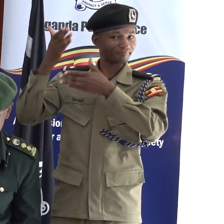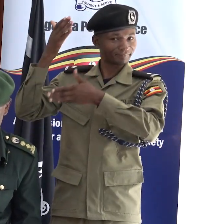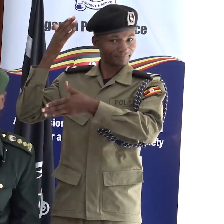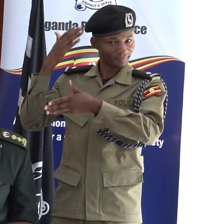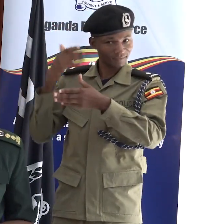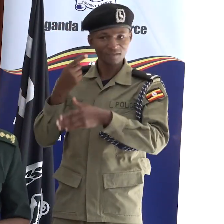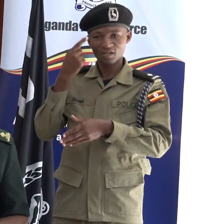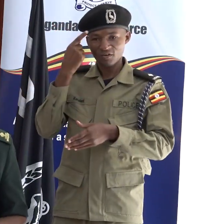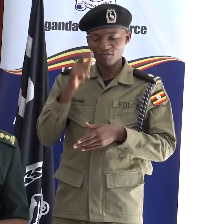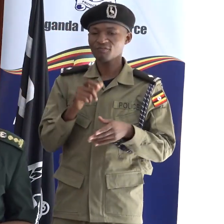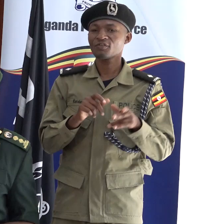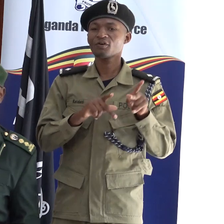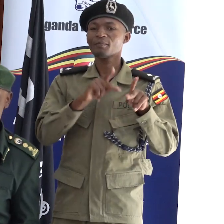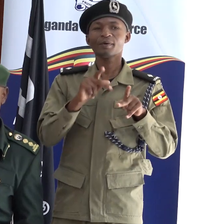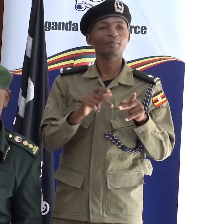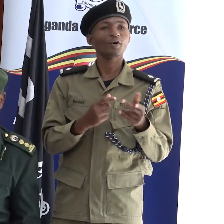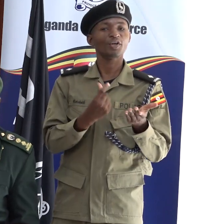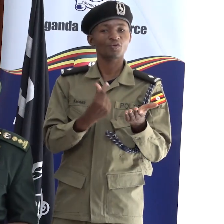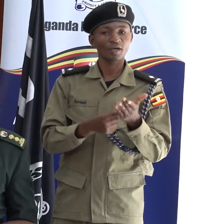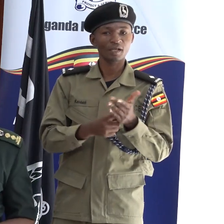Ugandans who get citizenship abroad